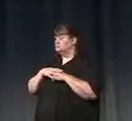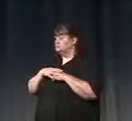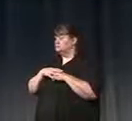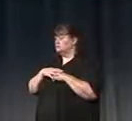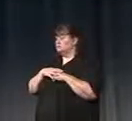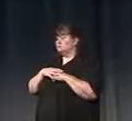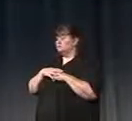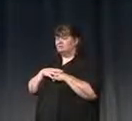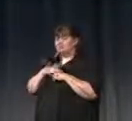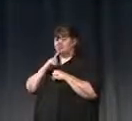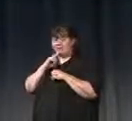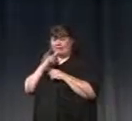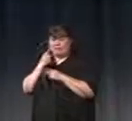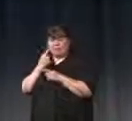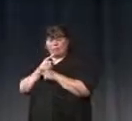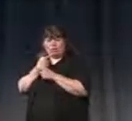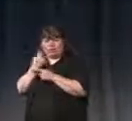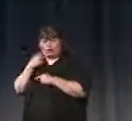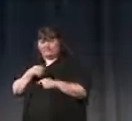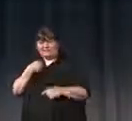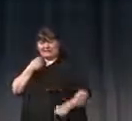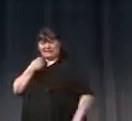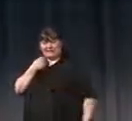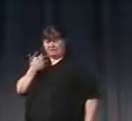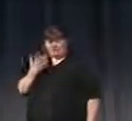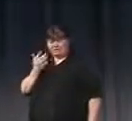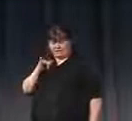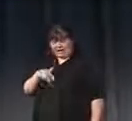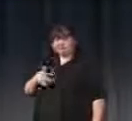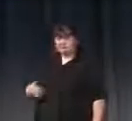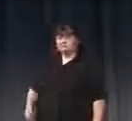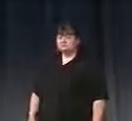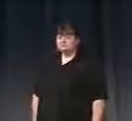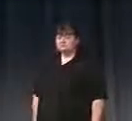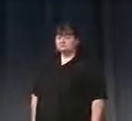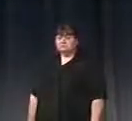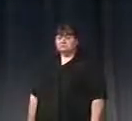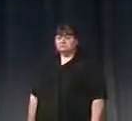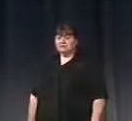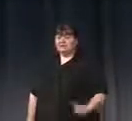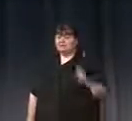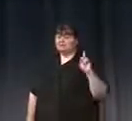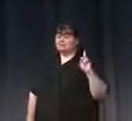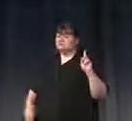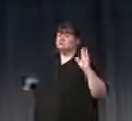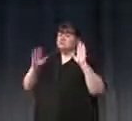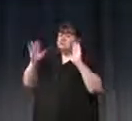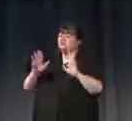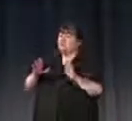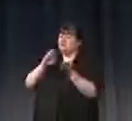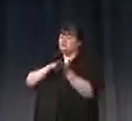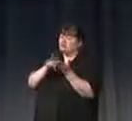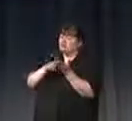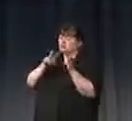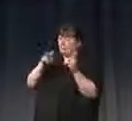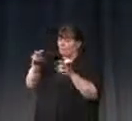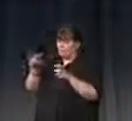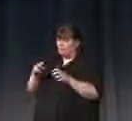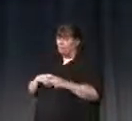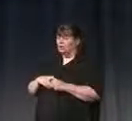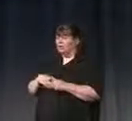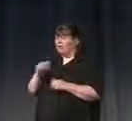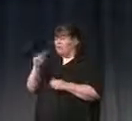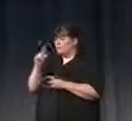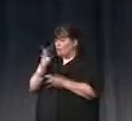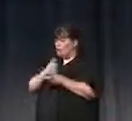And it's probably appropriate for me to say at this point that this is a great research topic. It's a little difficult